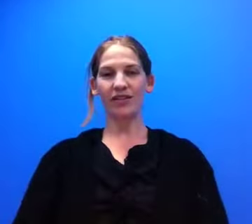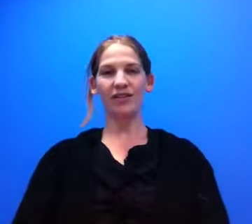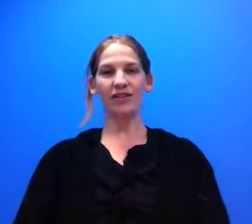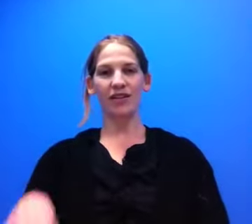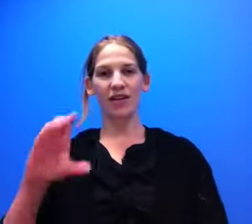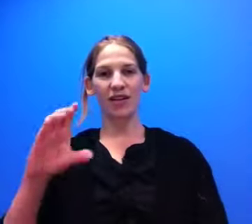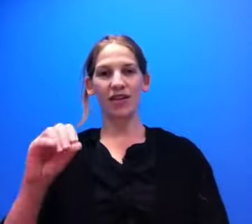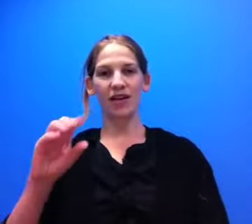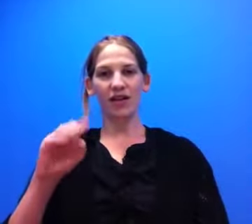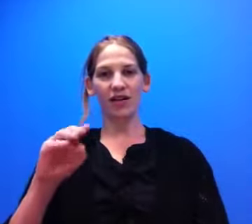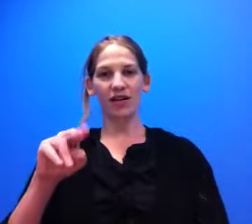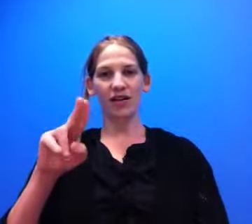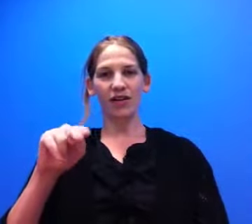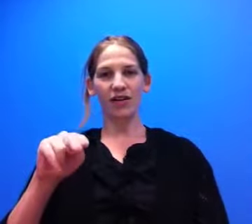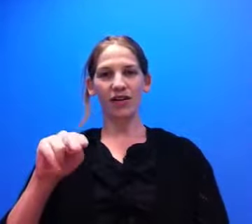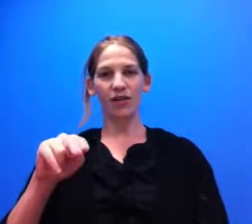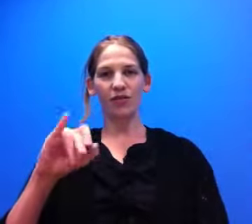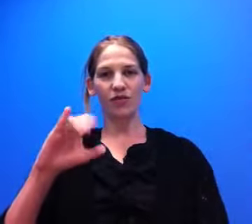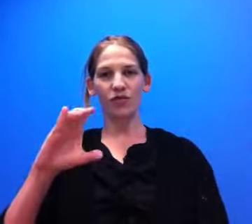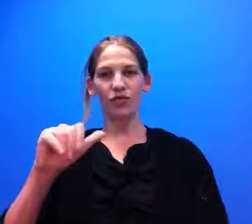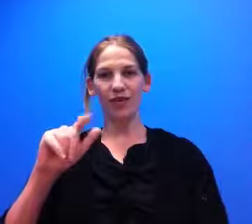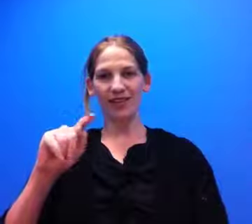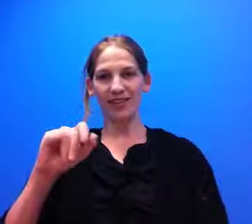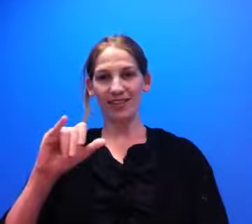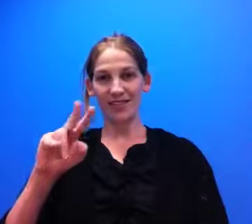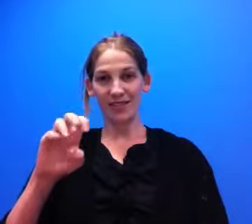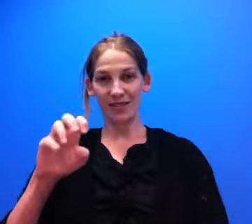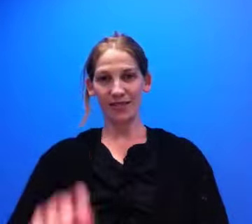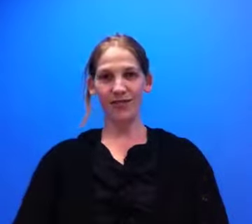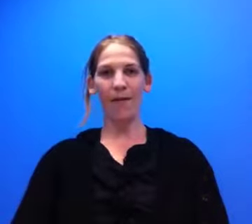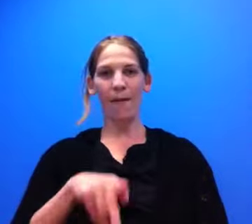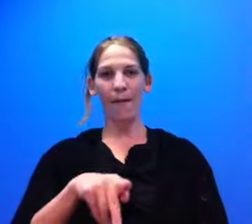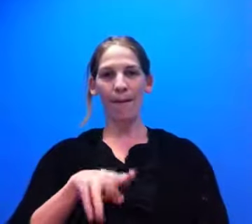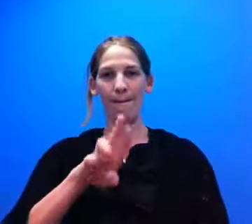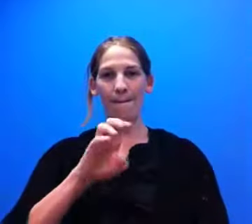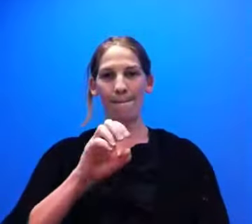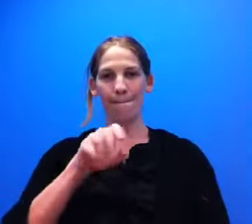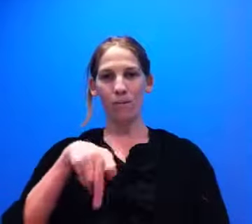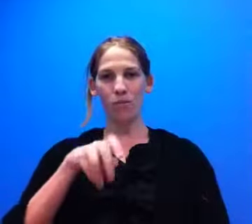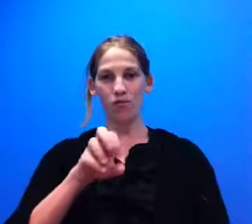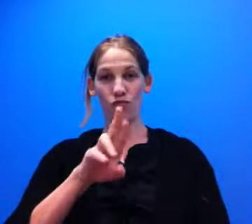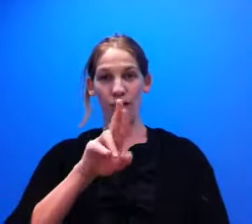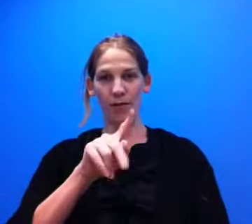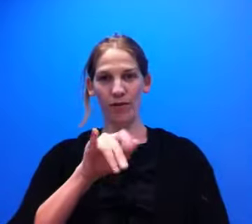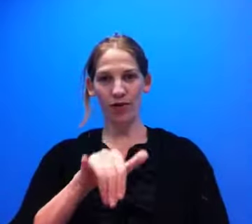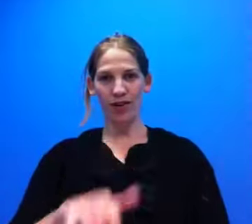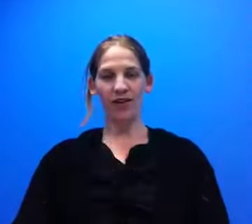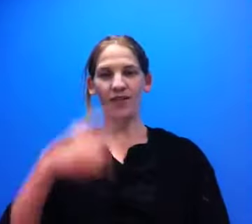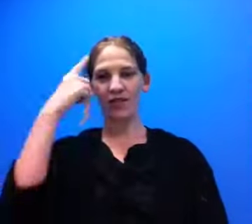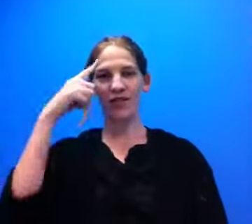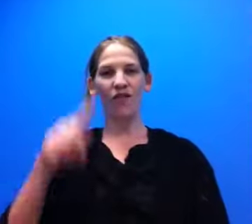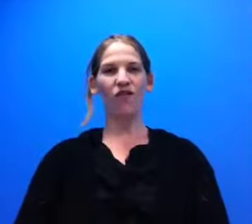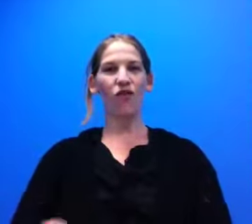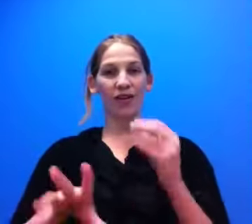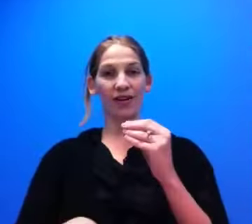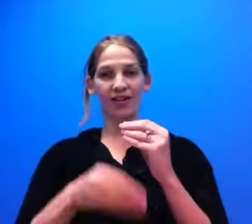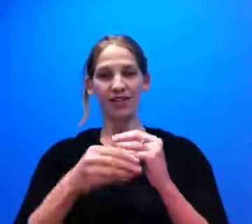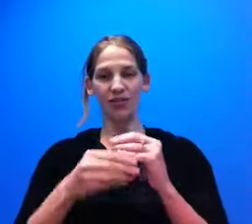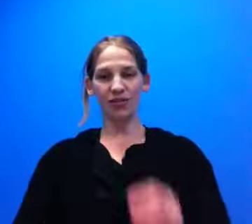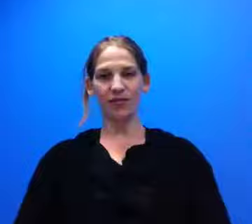the same as 4 plus 2. Very good. Okay, so 2 plus 4 and 4 plus 2 both equal 6. Okay, bear with me, Charlie. We're working up to something